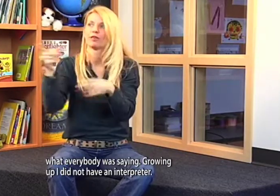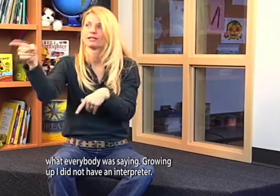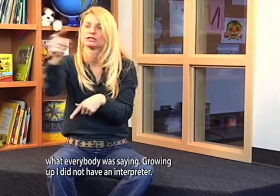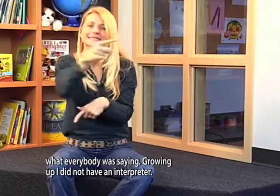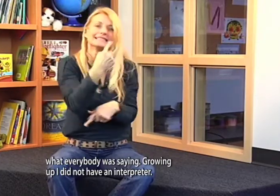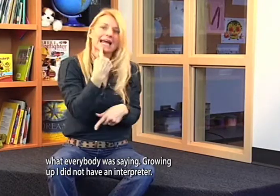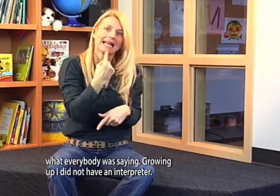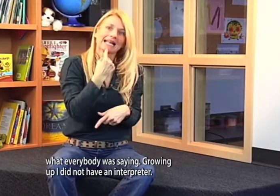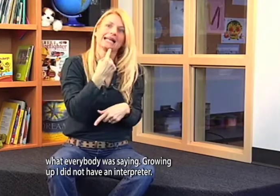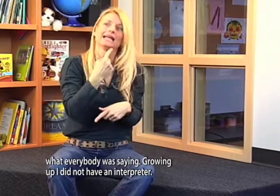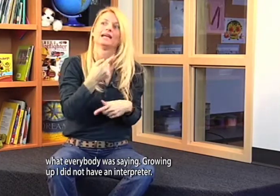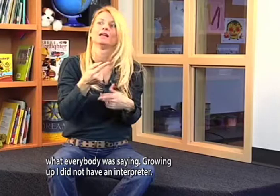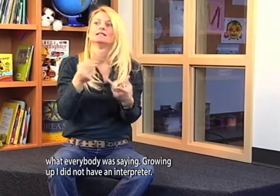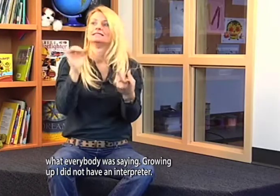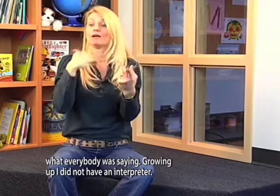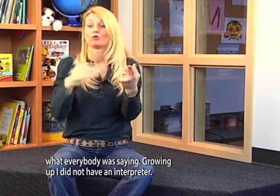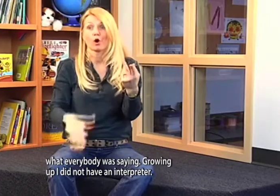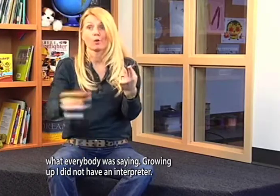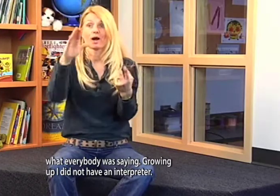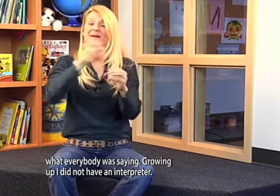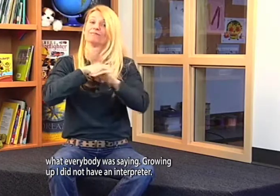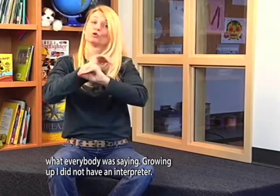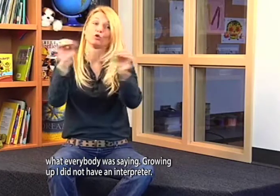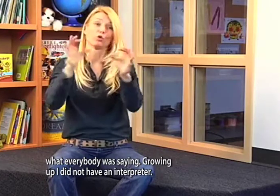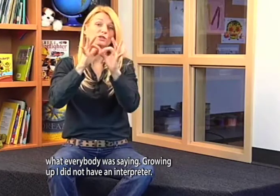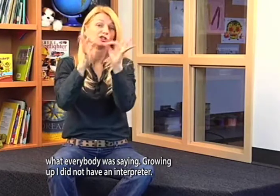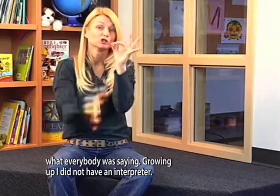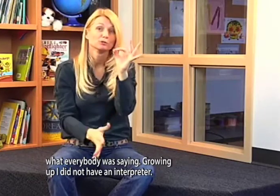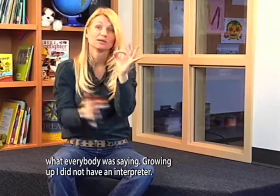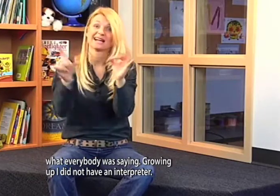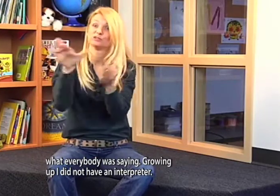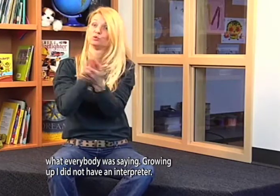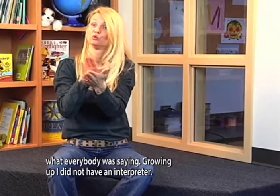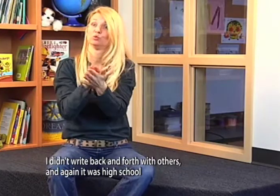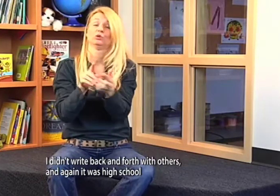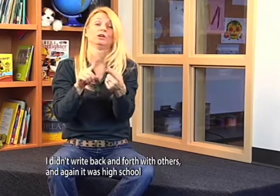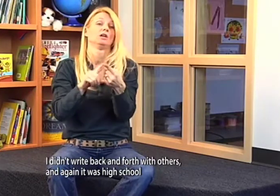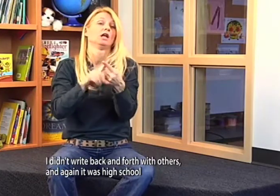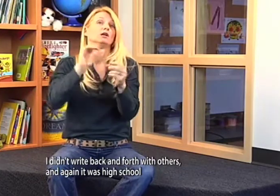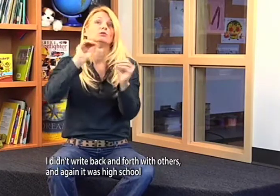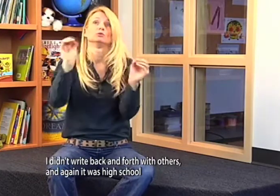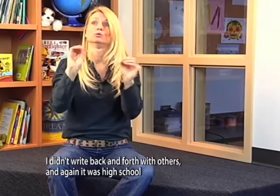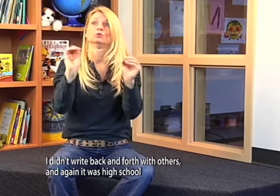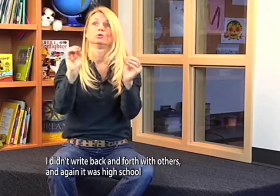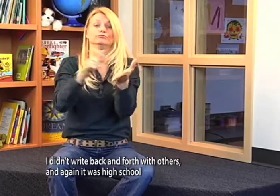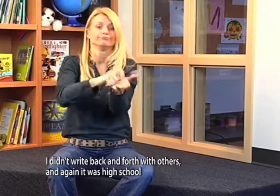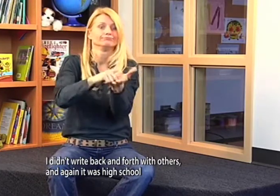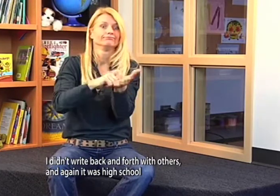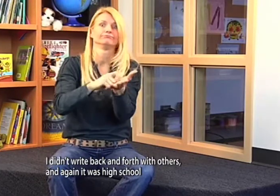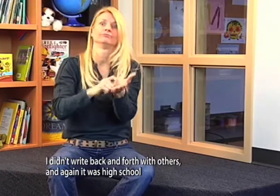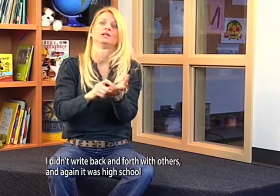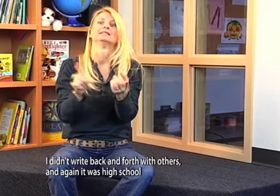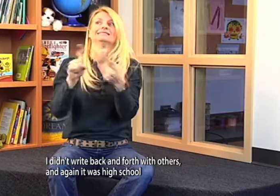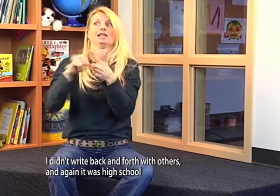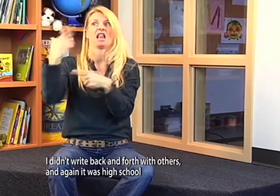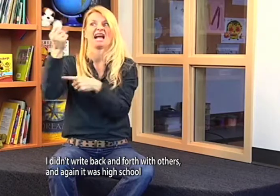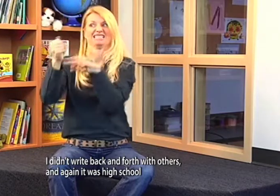what everybody was saying. Growing up, I did not have an interpreter. I didn't write back and forth with